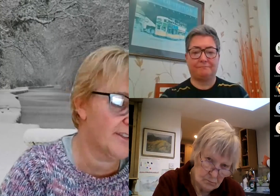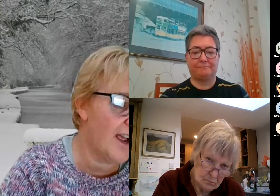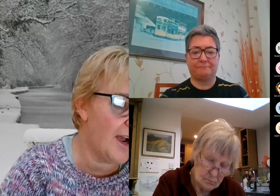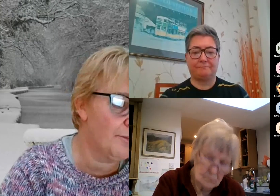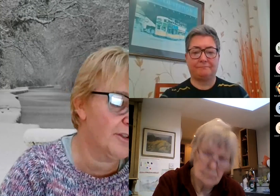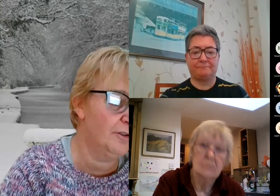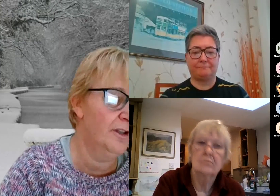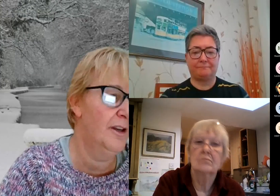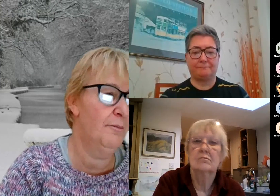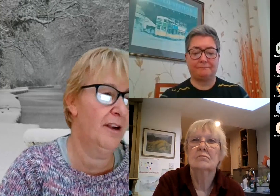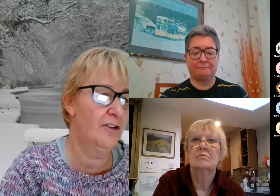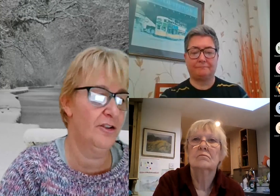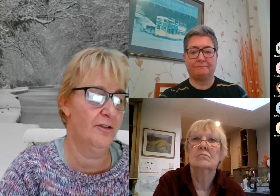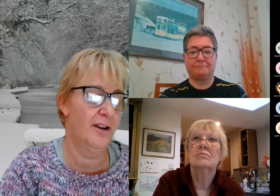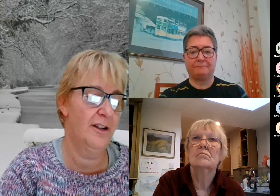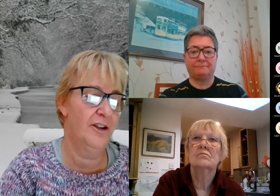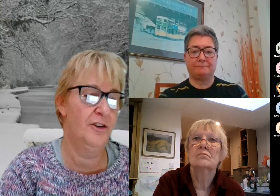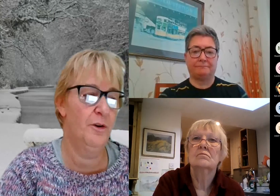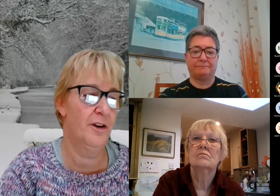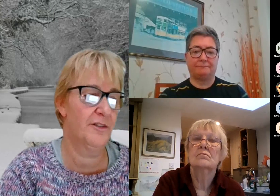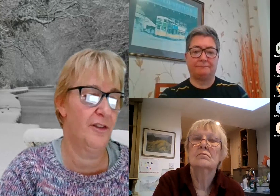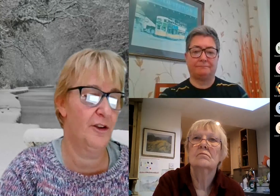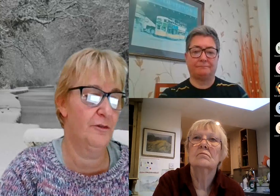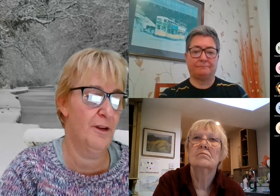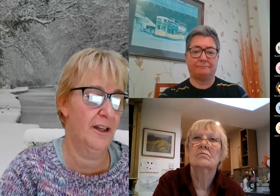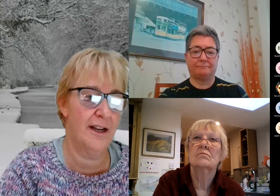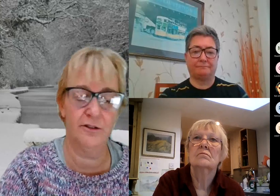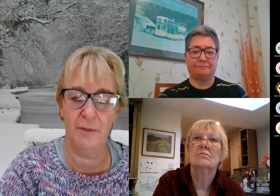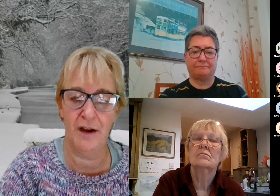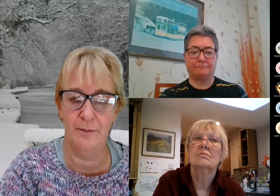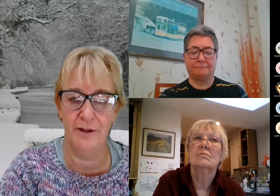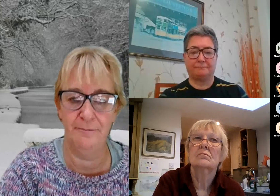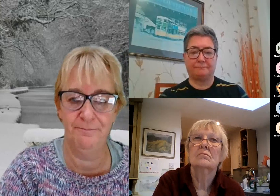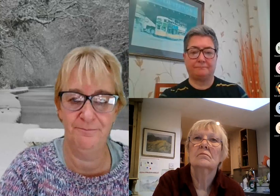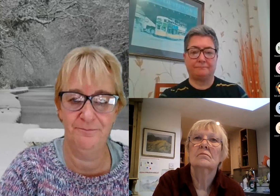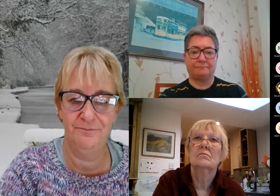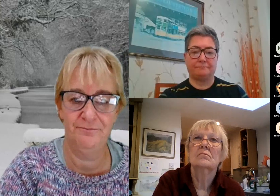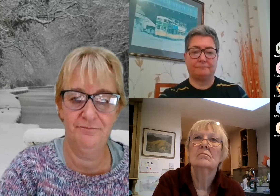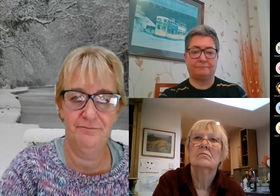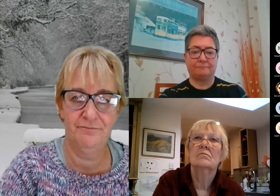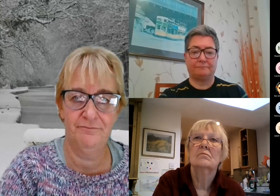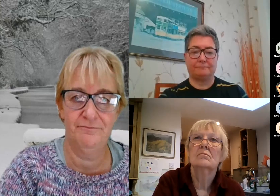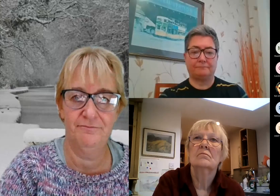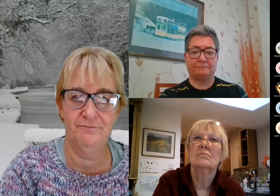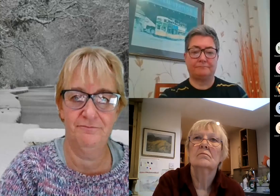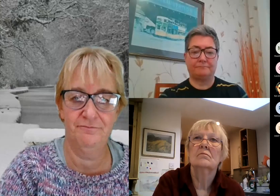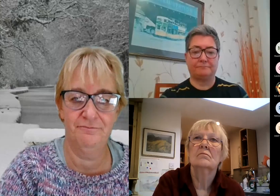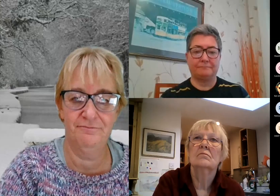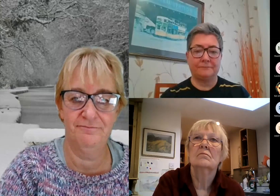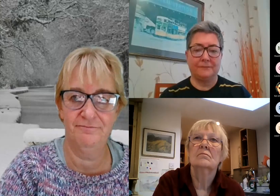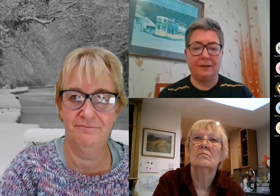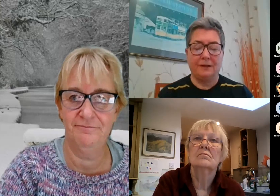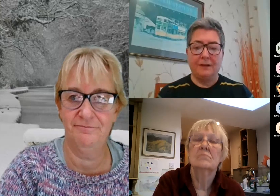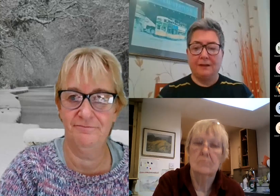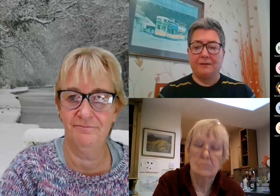PCS? And that's Abdul Bangura, who works for the Government Legal Department.